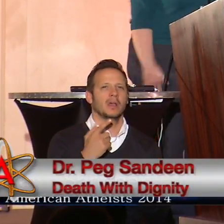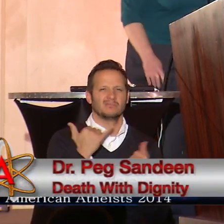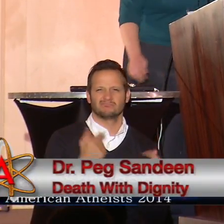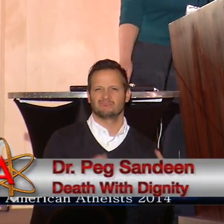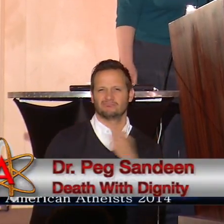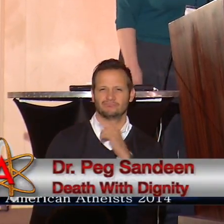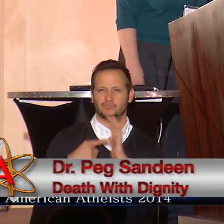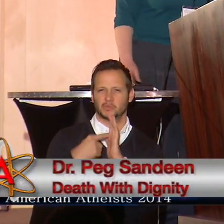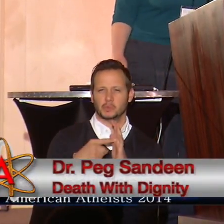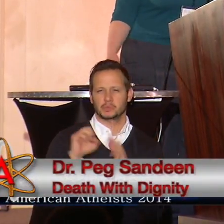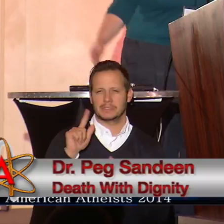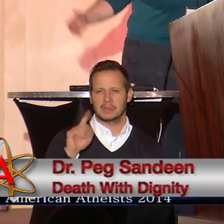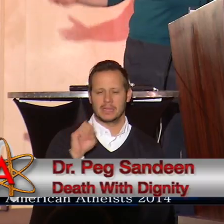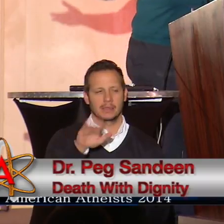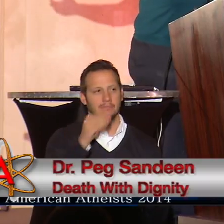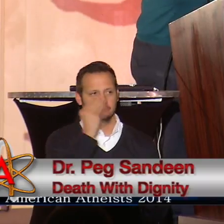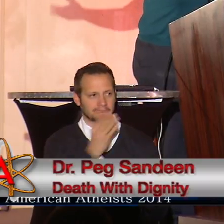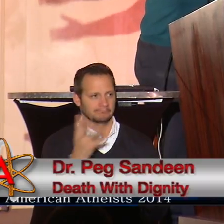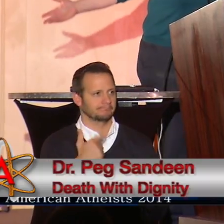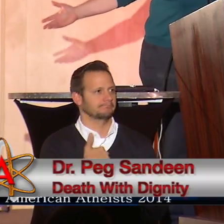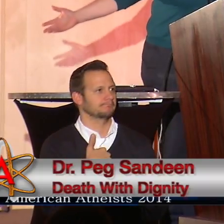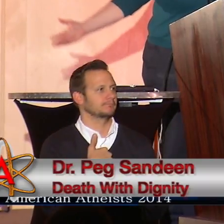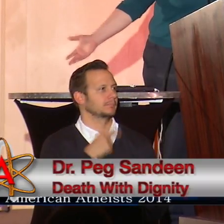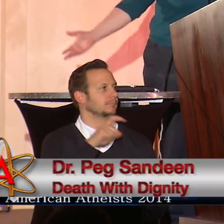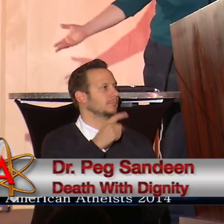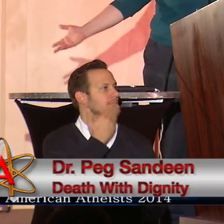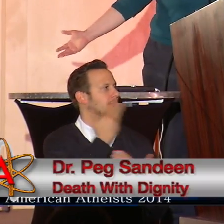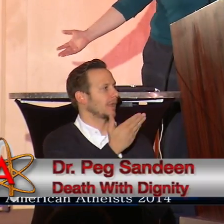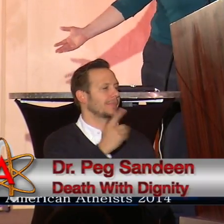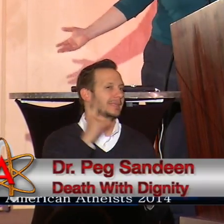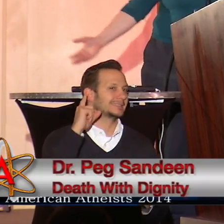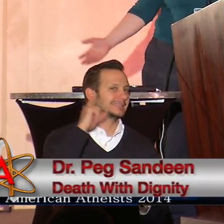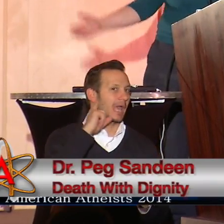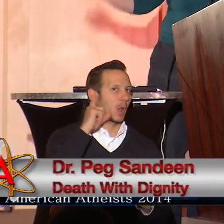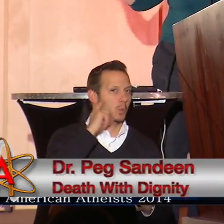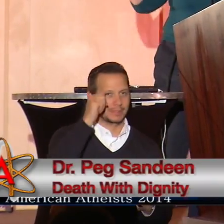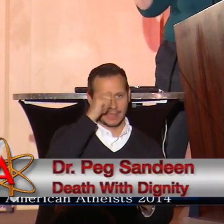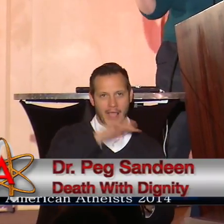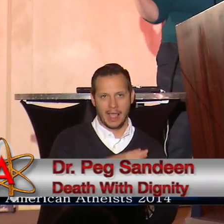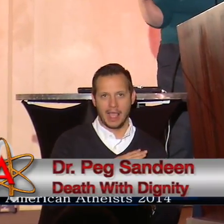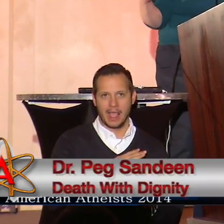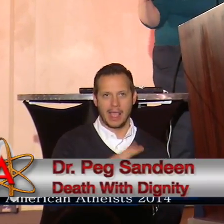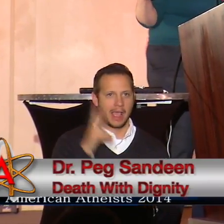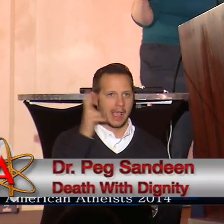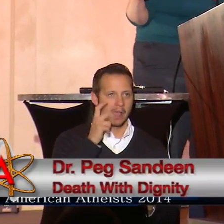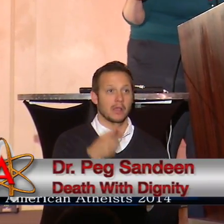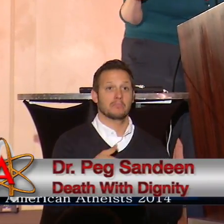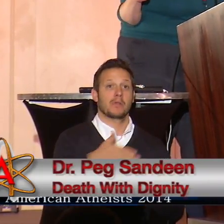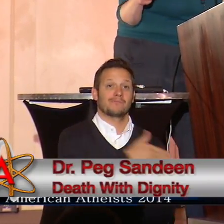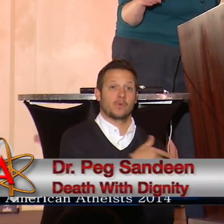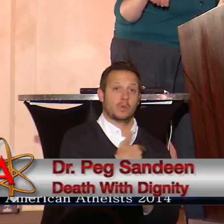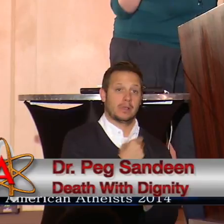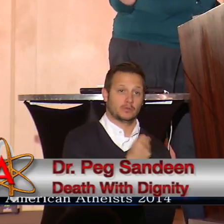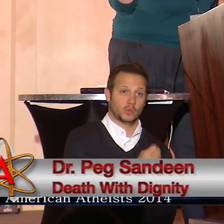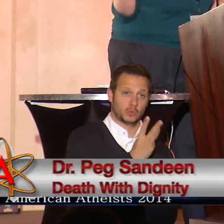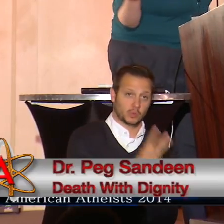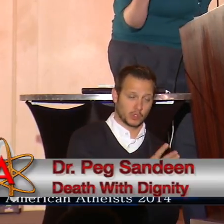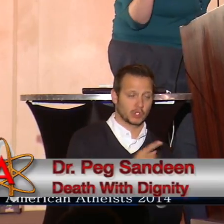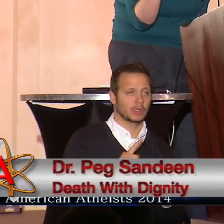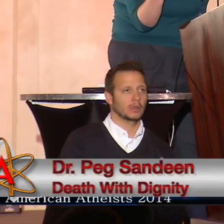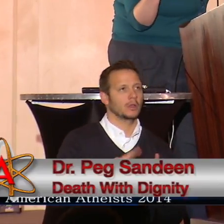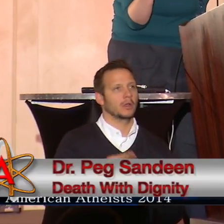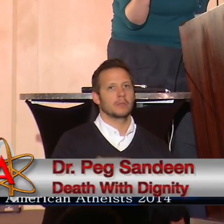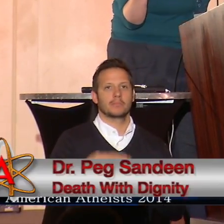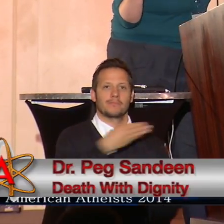already. I have to say thank you to the sound guy, right? So before I was a social worker, before I